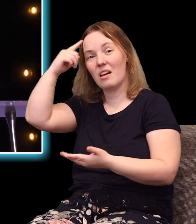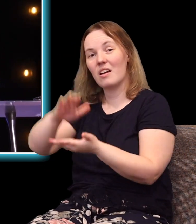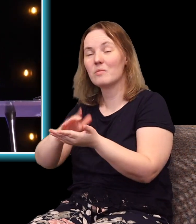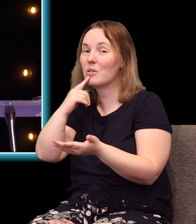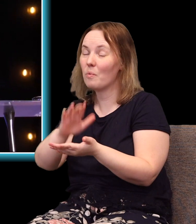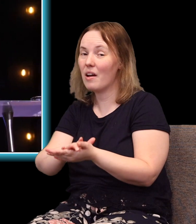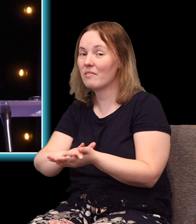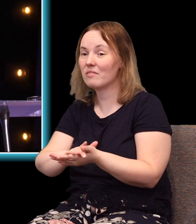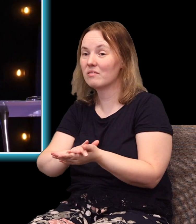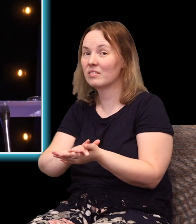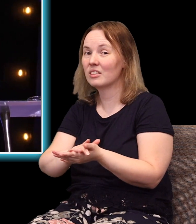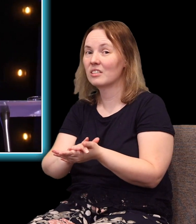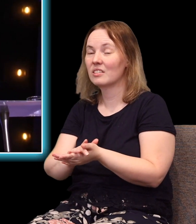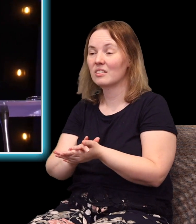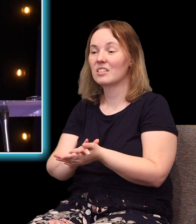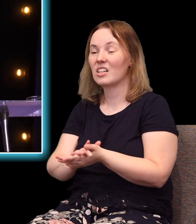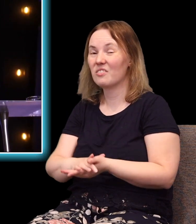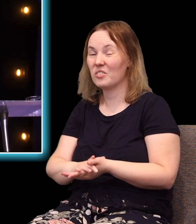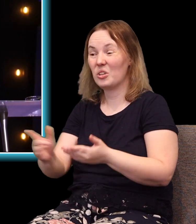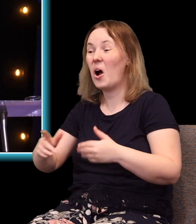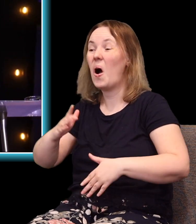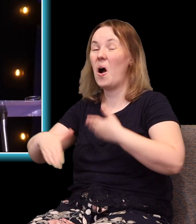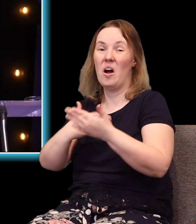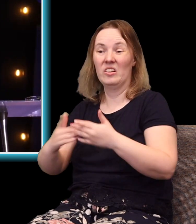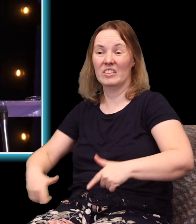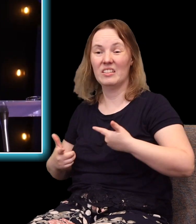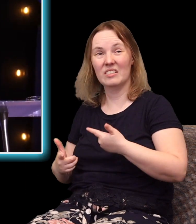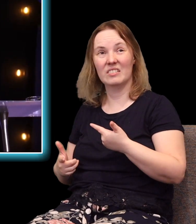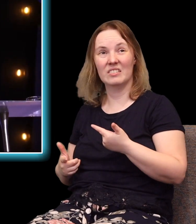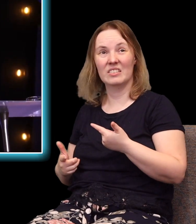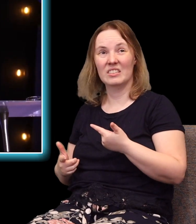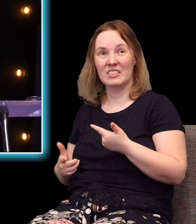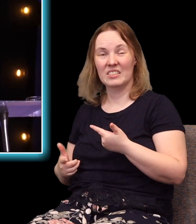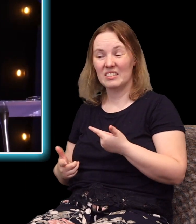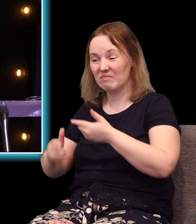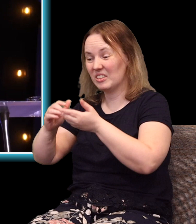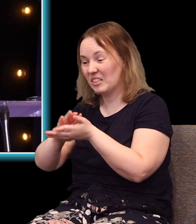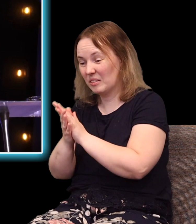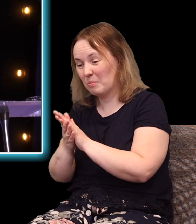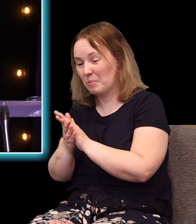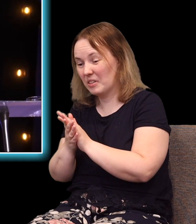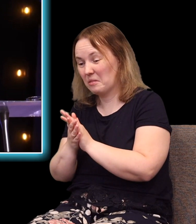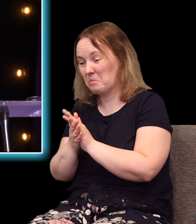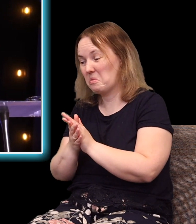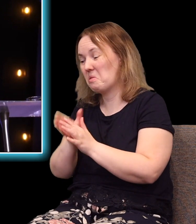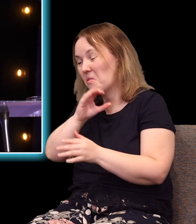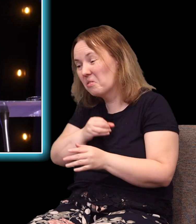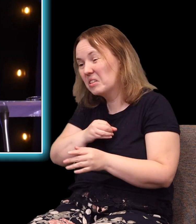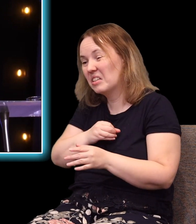life, because as you get older, there's not a whole lot of people attracted to you. Okay, I mean, folks get older, you get blind, maybe you'll find